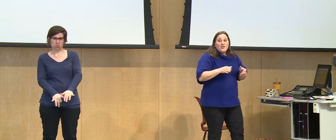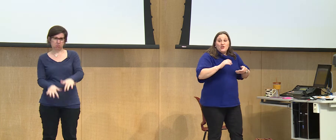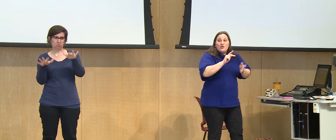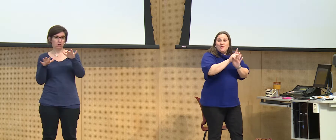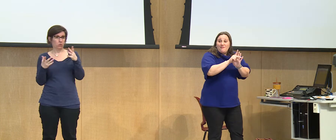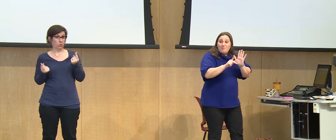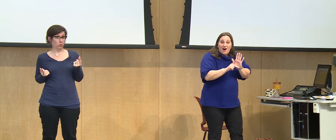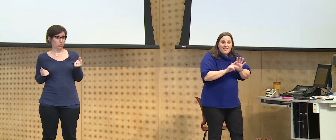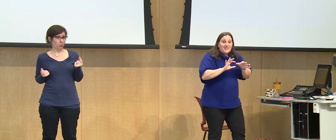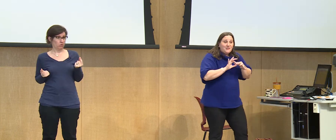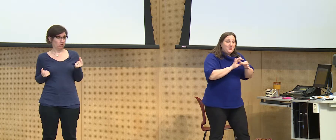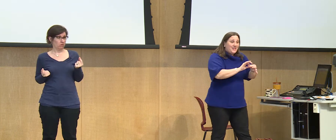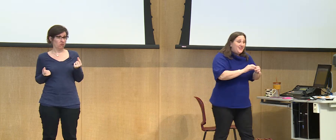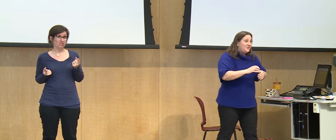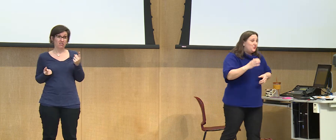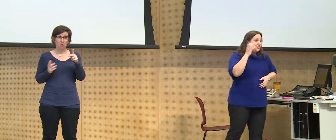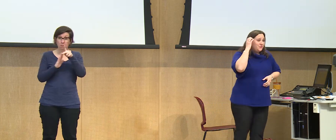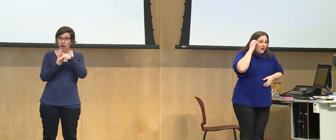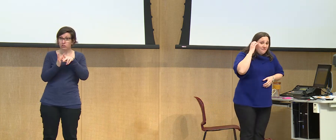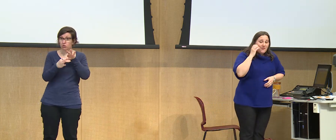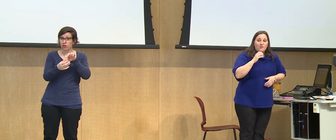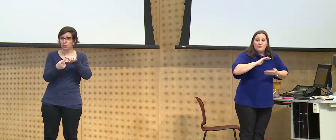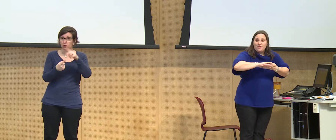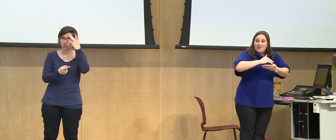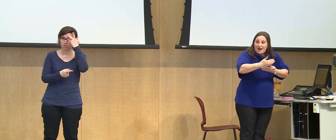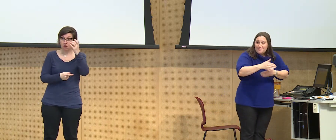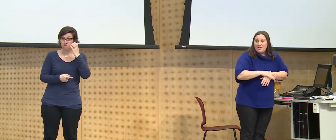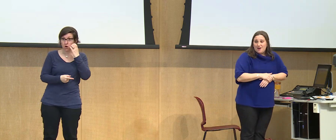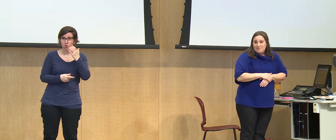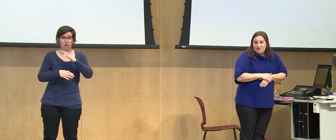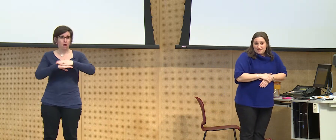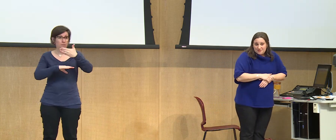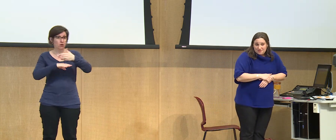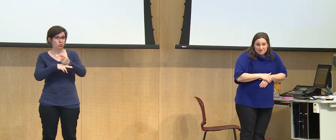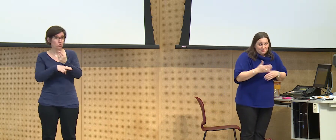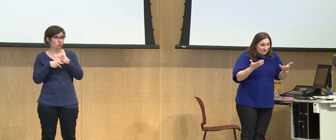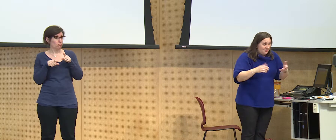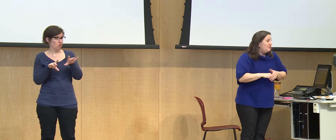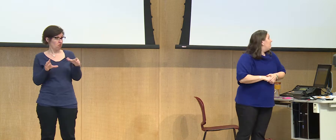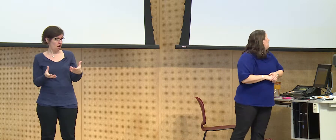Do you have a policy related to smartphones or laptops?